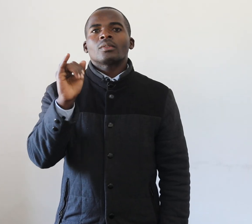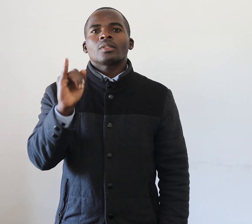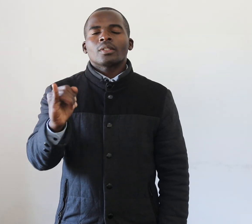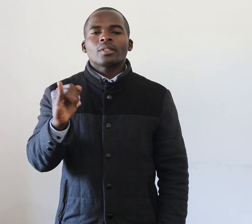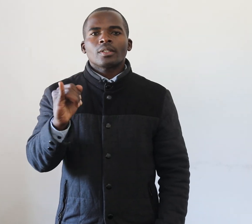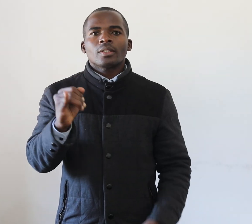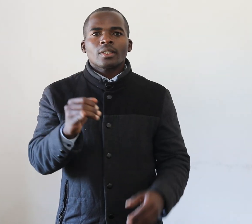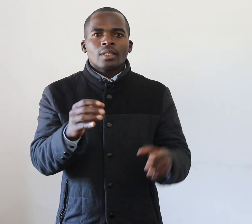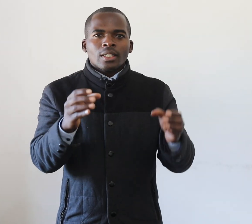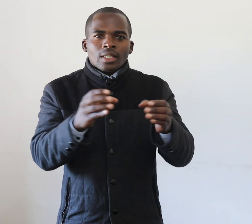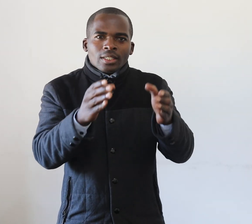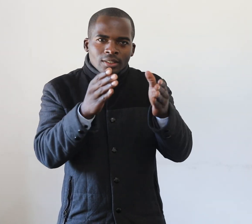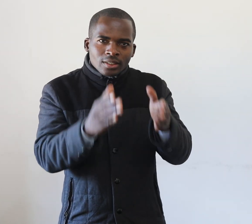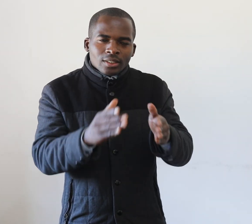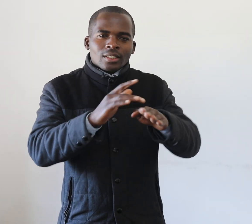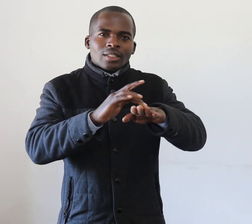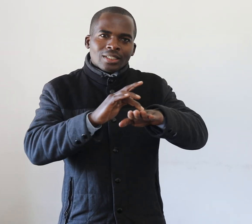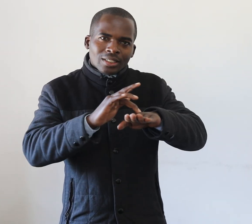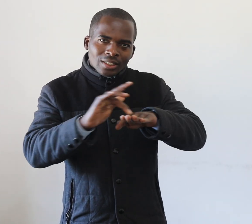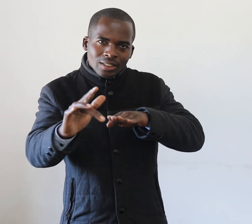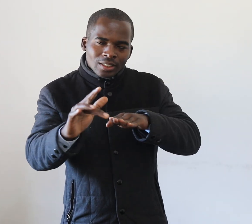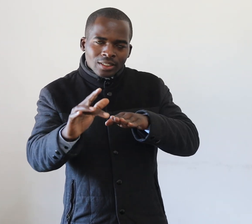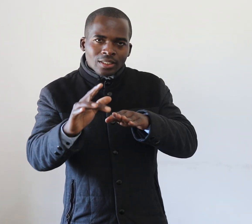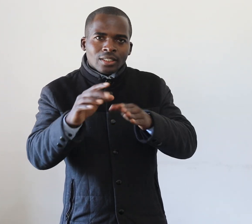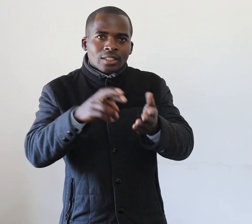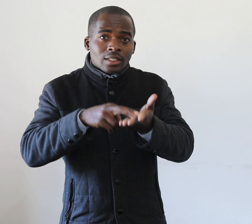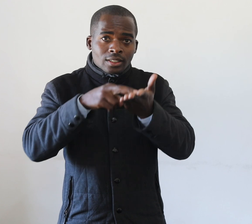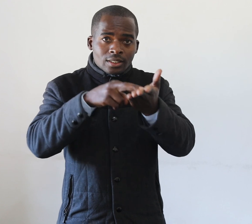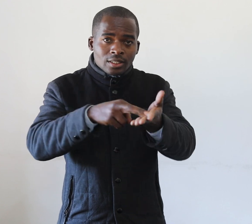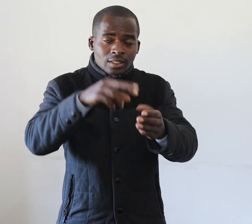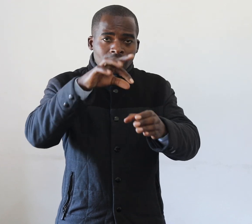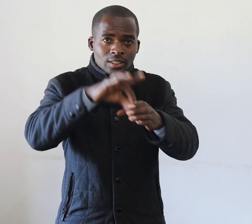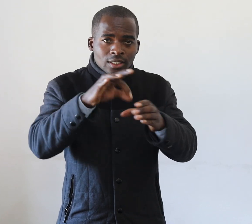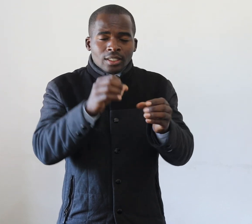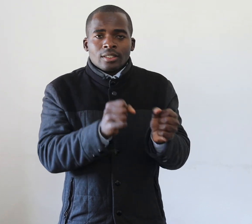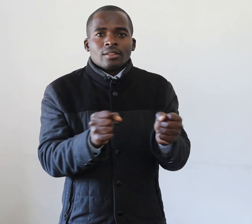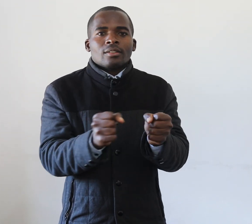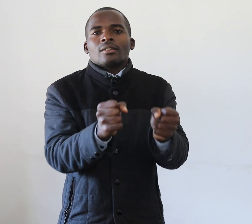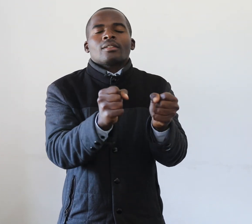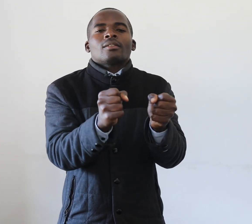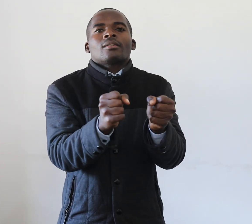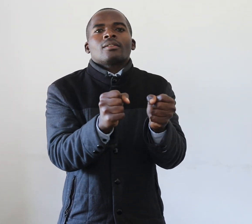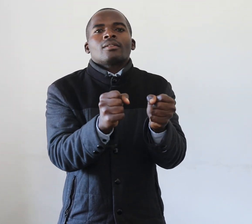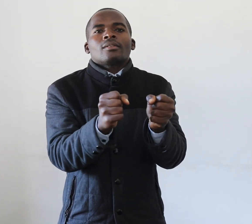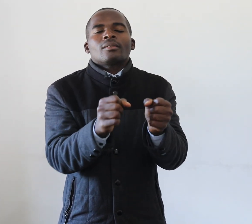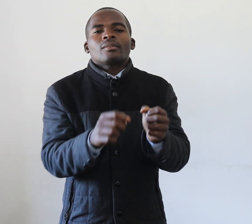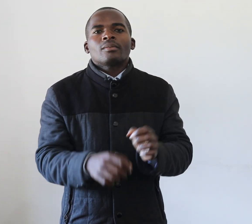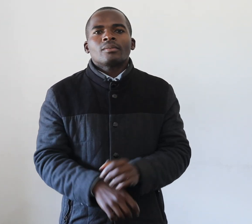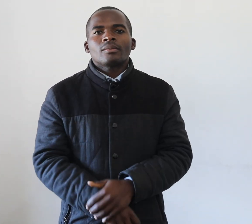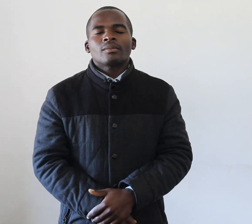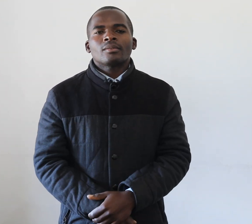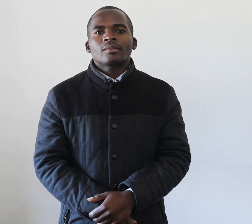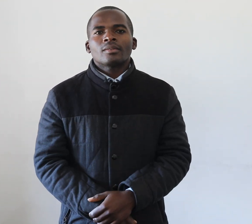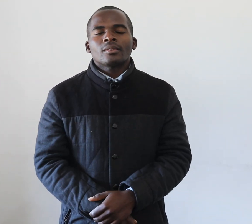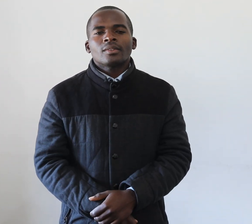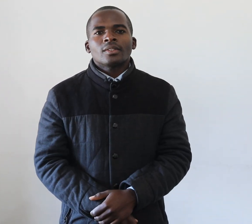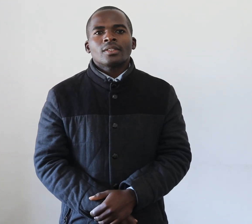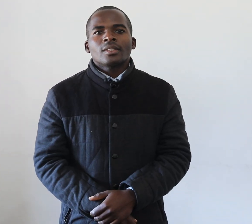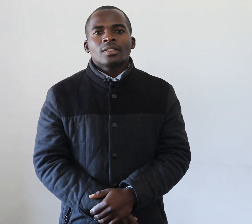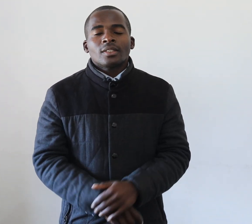Vacancy for councillors in proportional representation electoral system. The provision